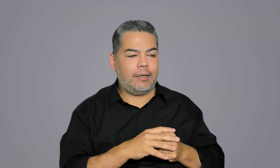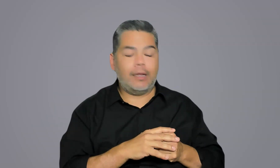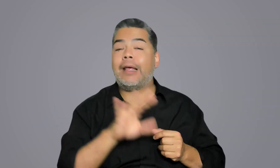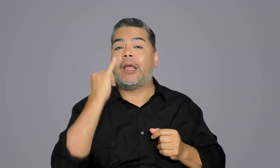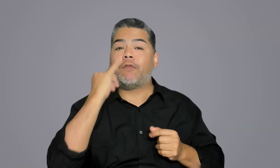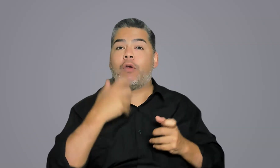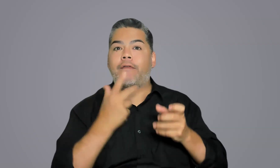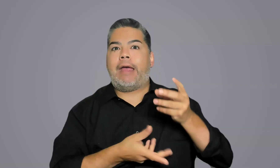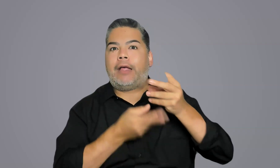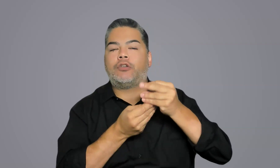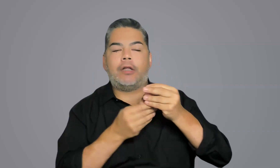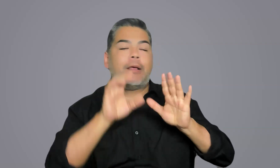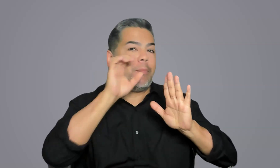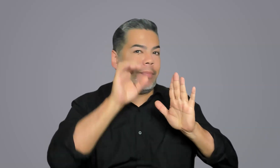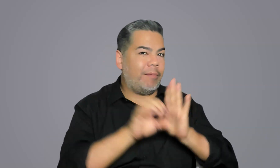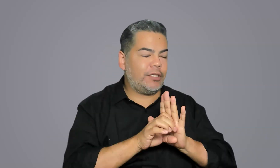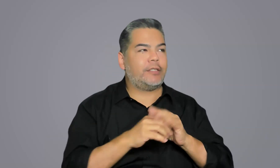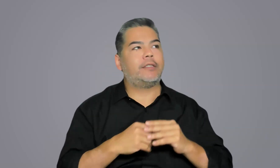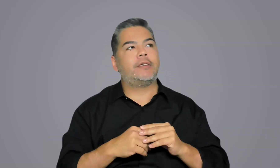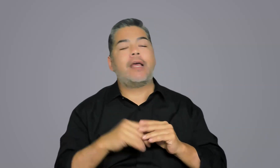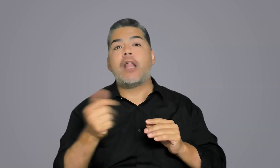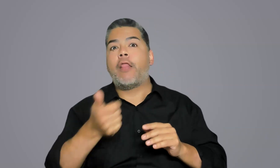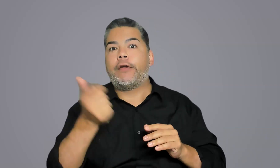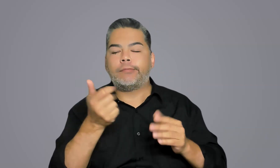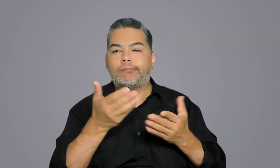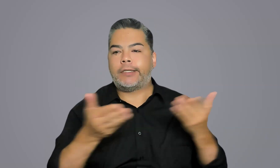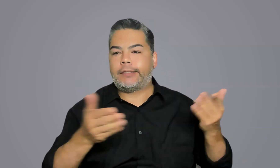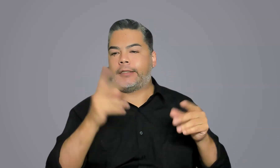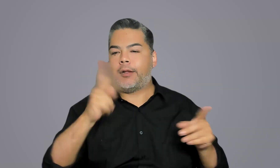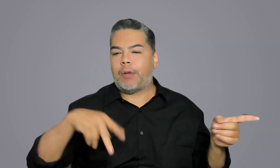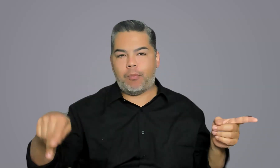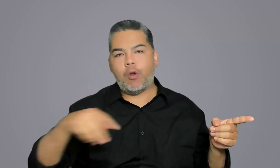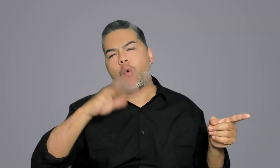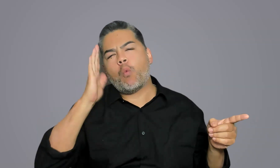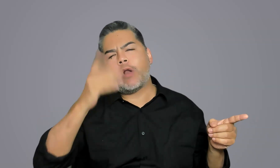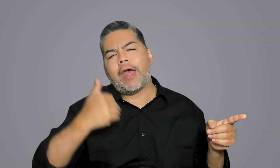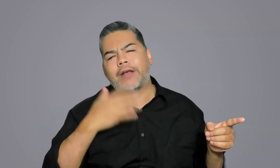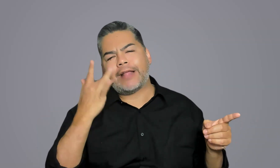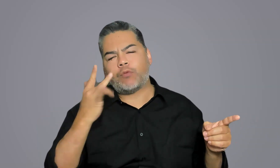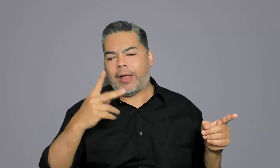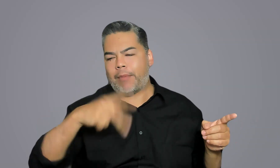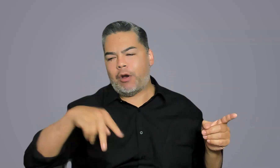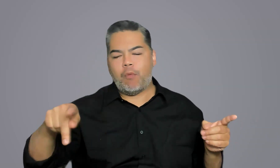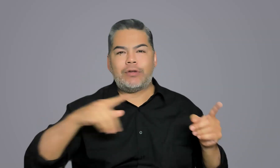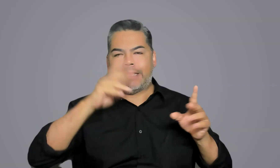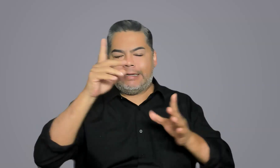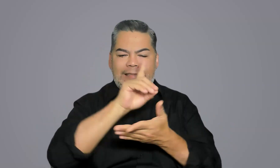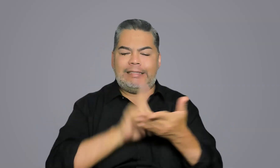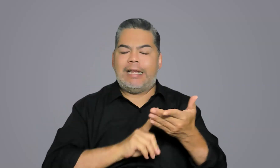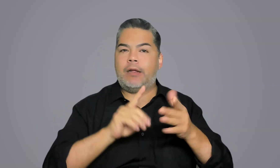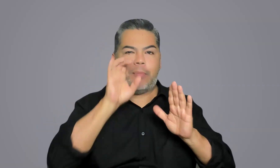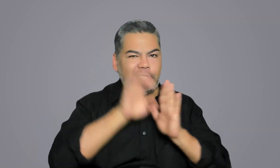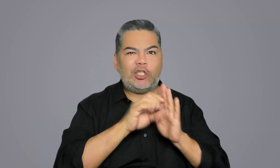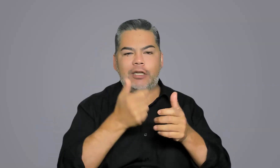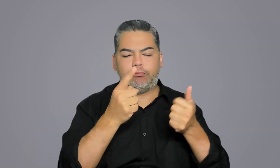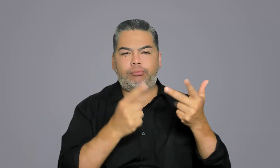bits in there like images and lots of other things in a PowerPoint deck, which you probably would have because that's how PowerPoints are normally designed. Making that